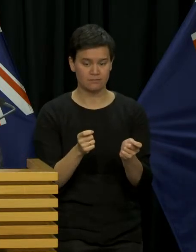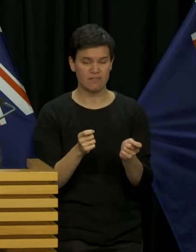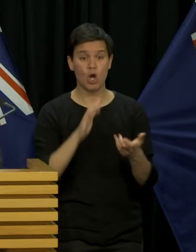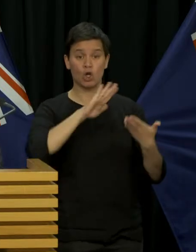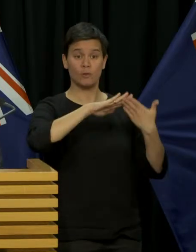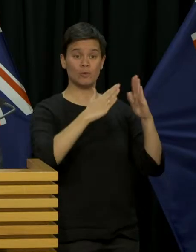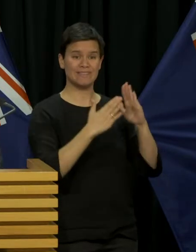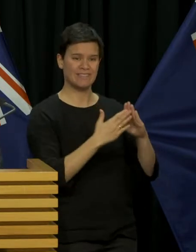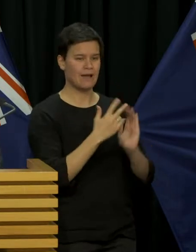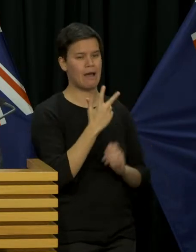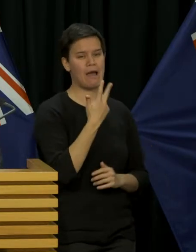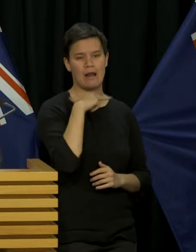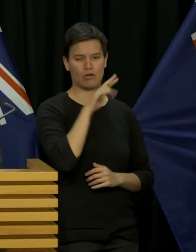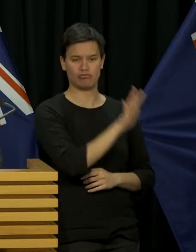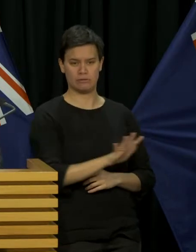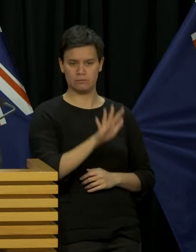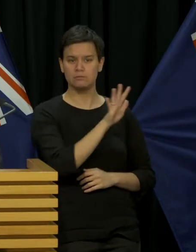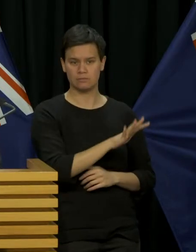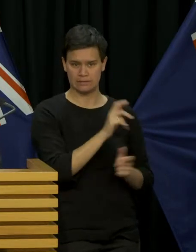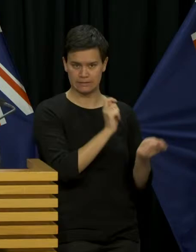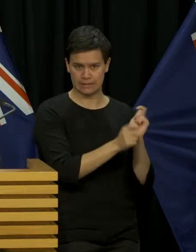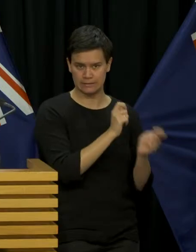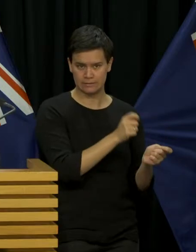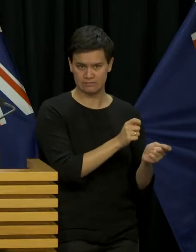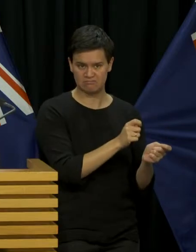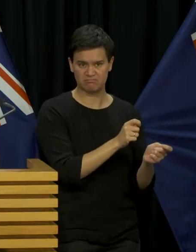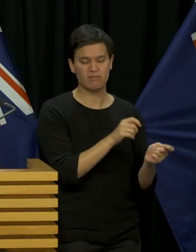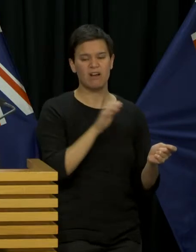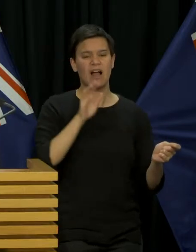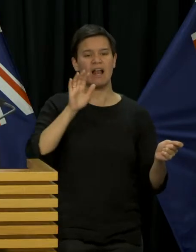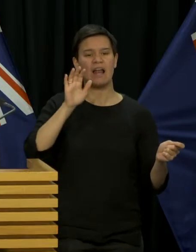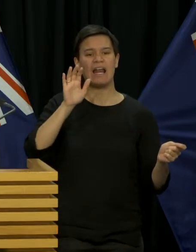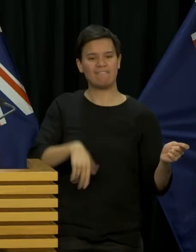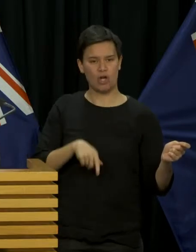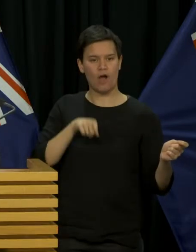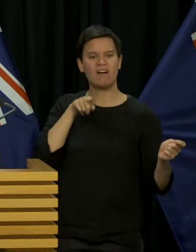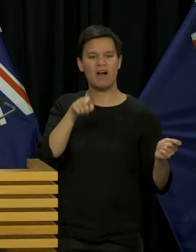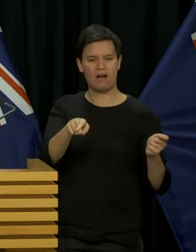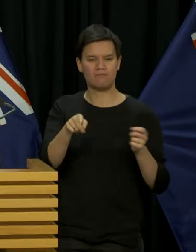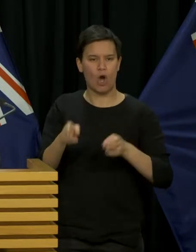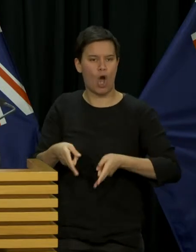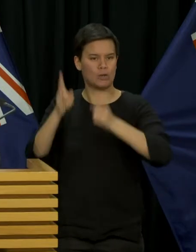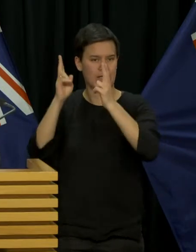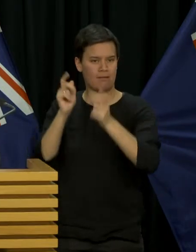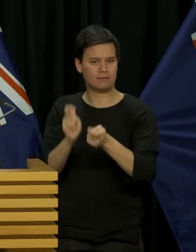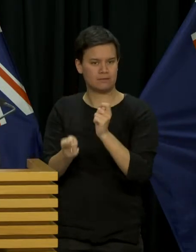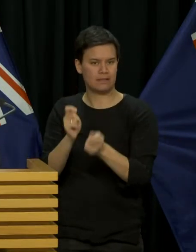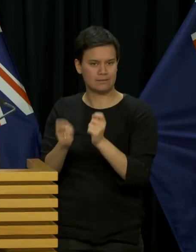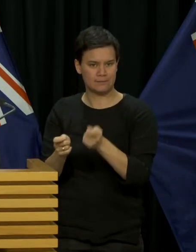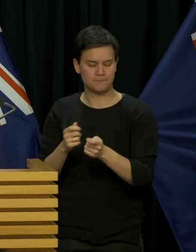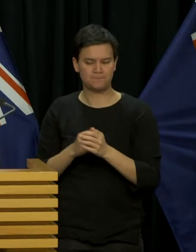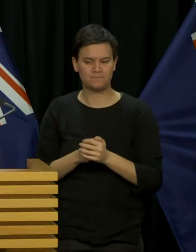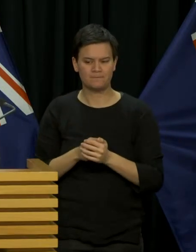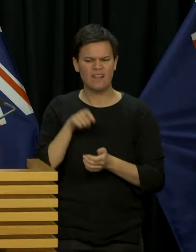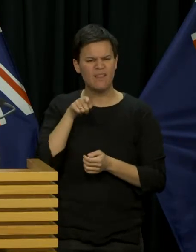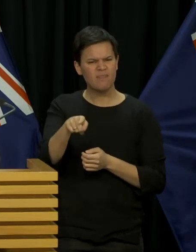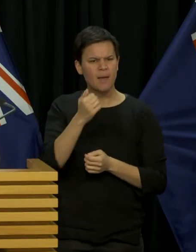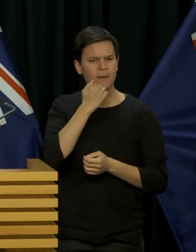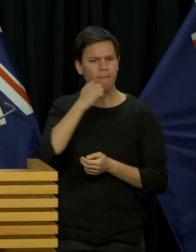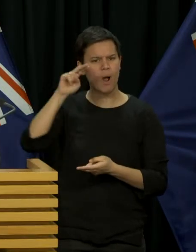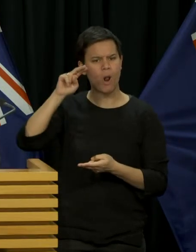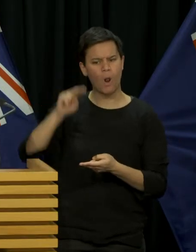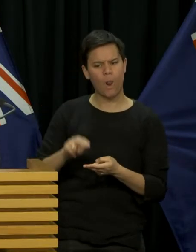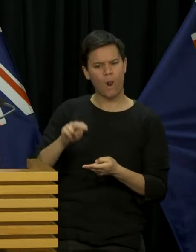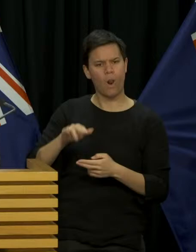in the community, the balance in managed isolation and quarantine facilities. The lower number in managed isolation and